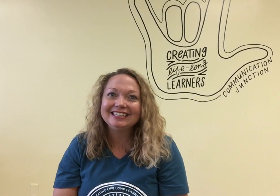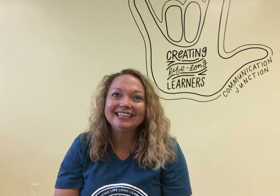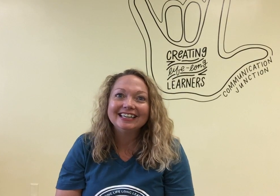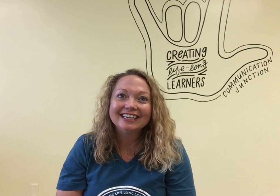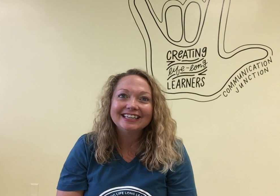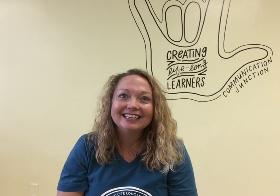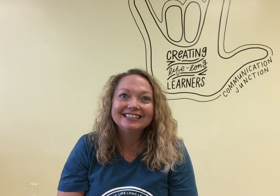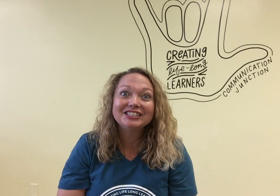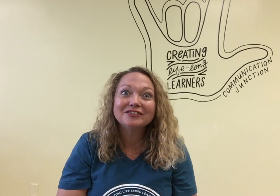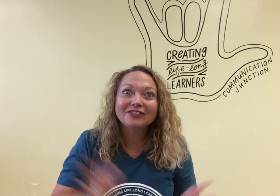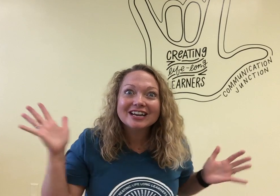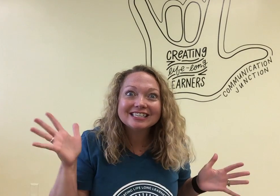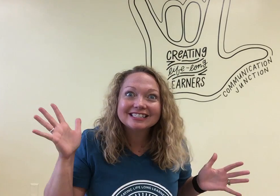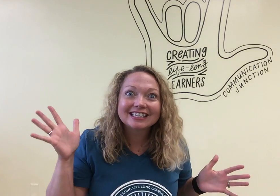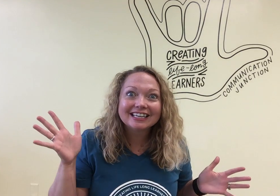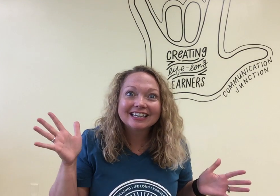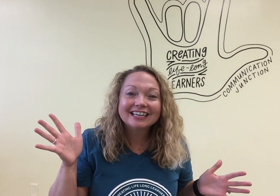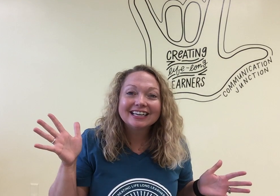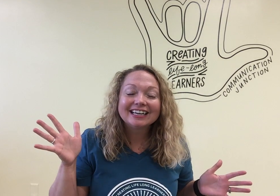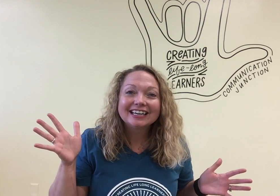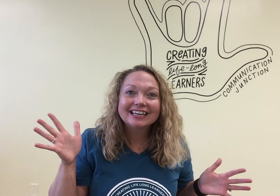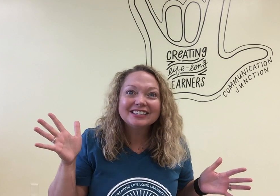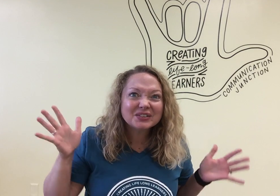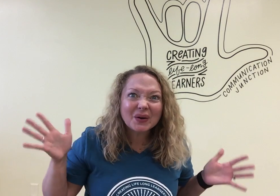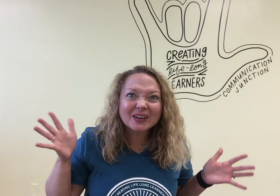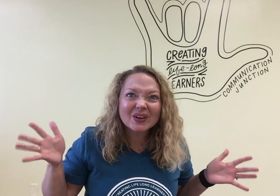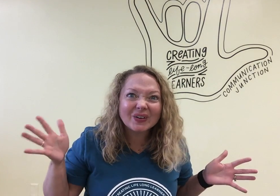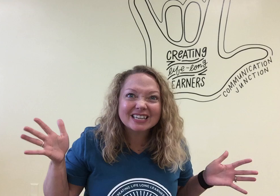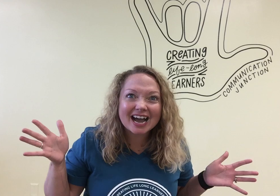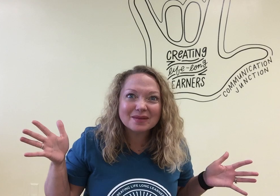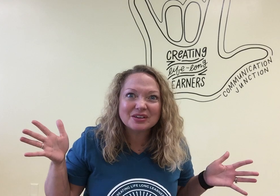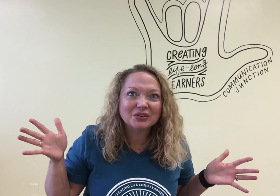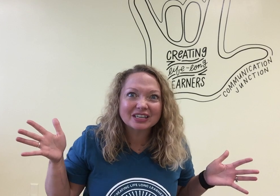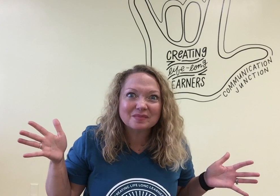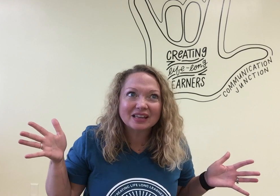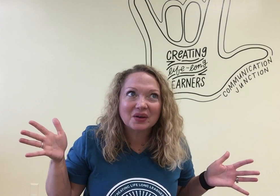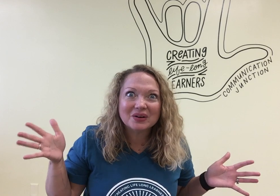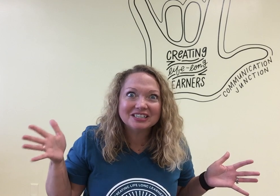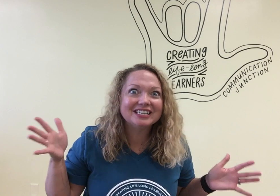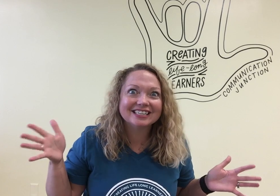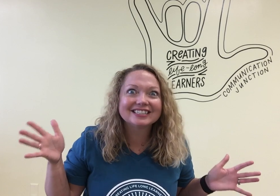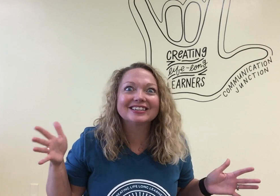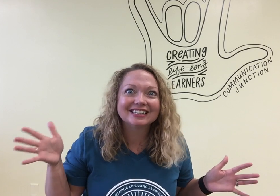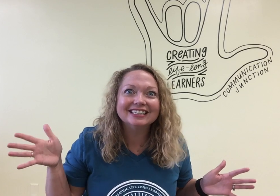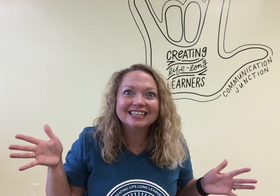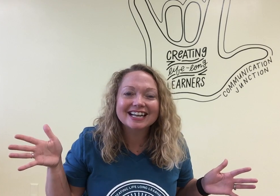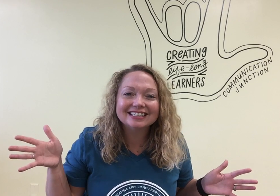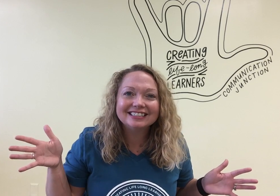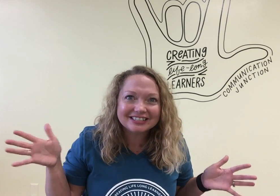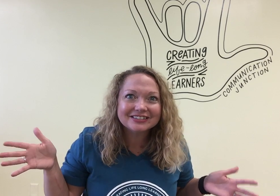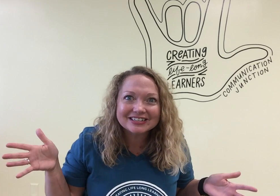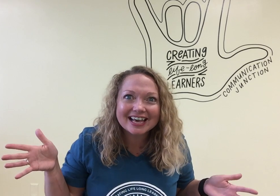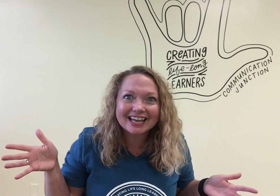R-E-D. Did you freeze? Did you hold it the whole time and you look at me like, when is she gonna start singing again? Did you do